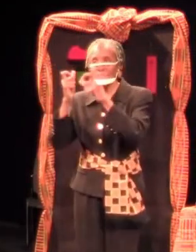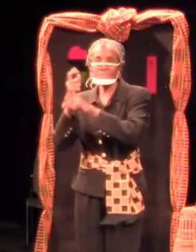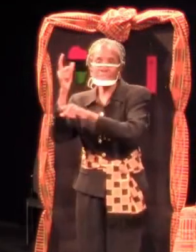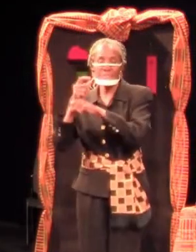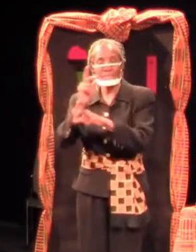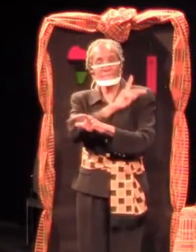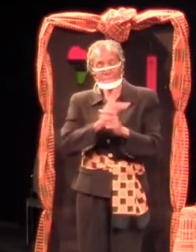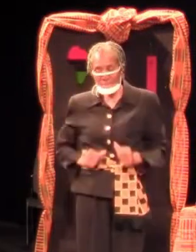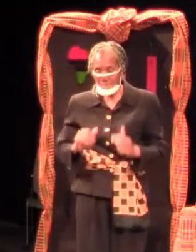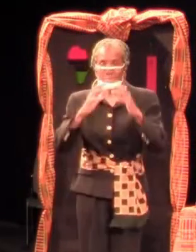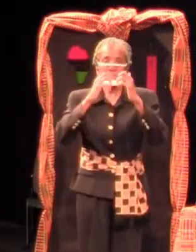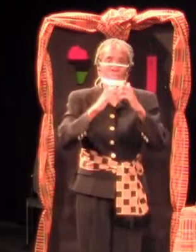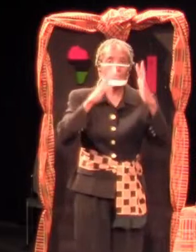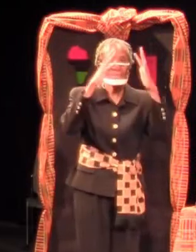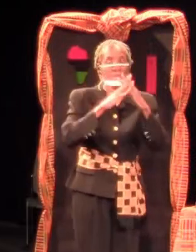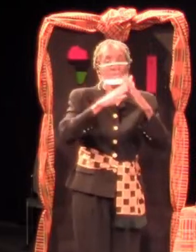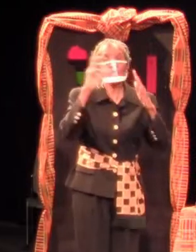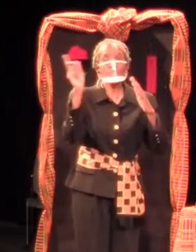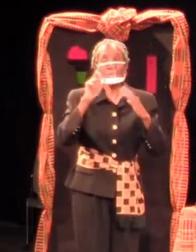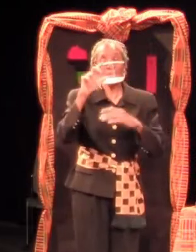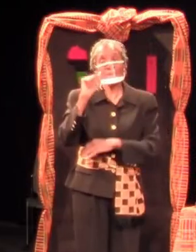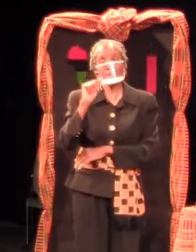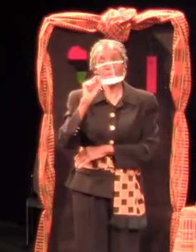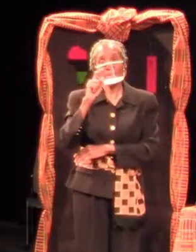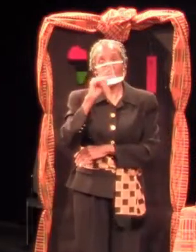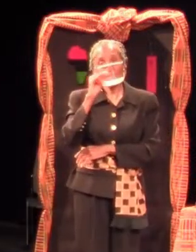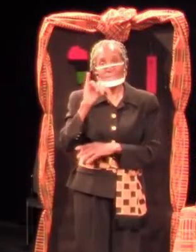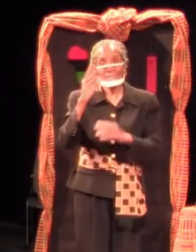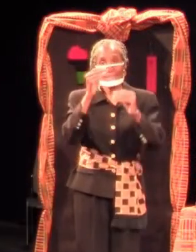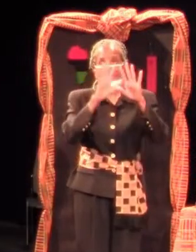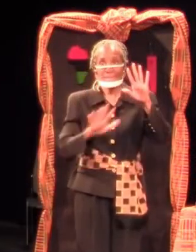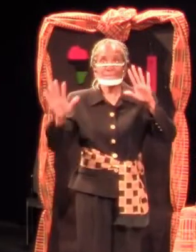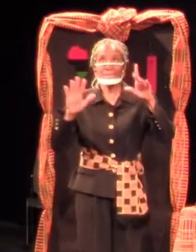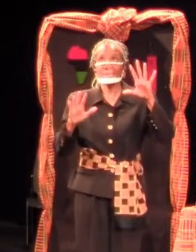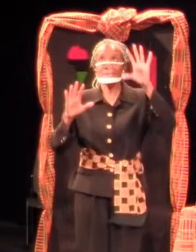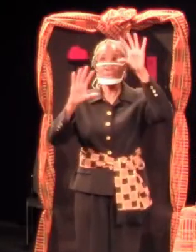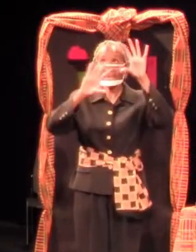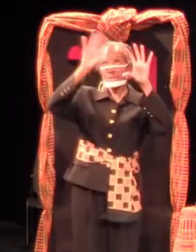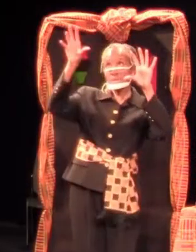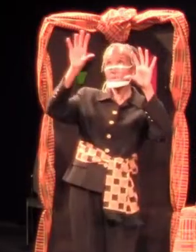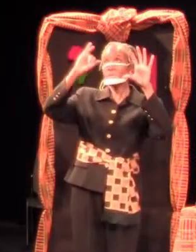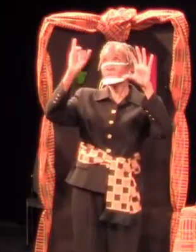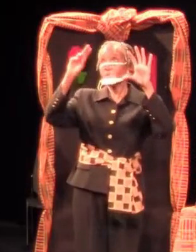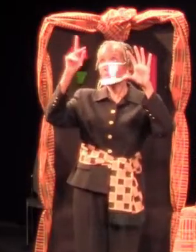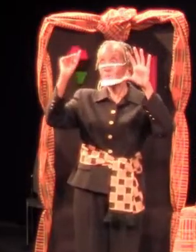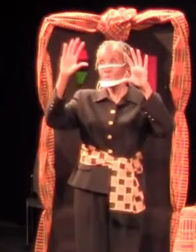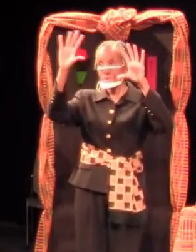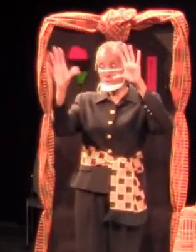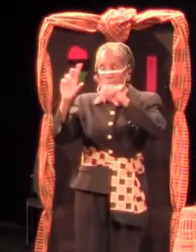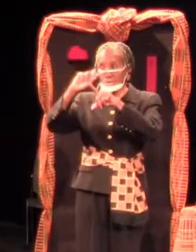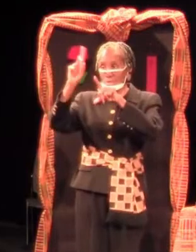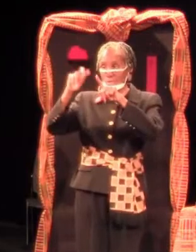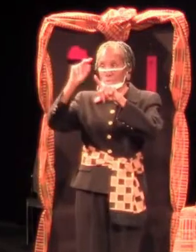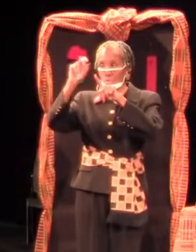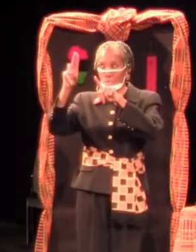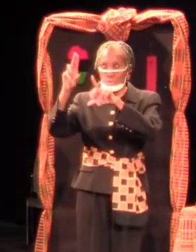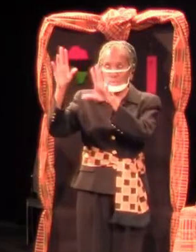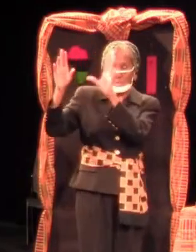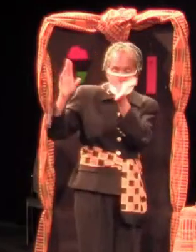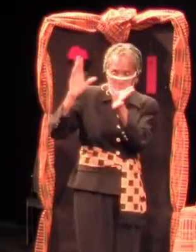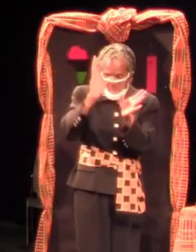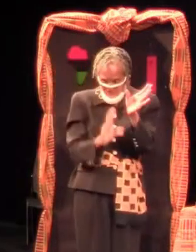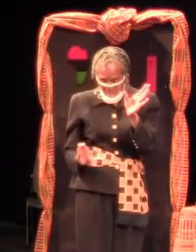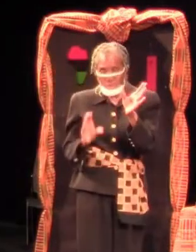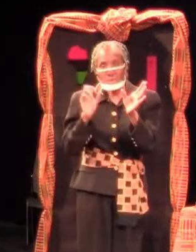and societies such as Ashanti-land, Yoruba-land, Zulu,